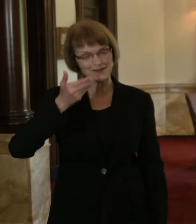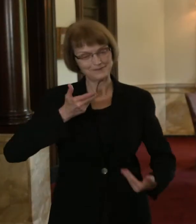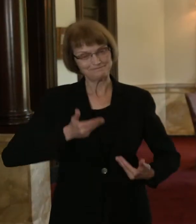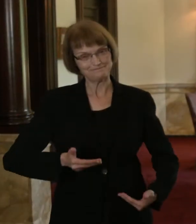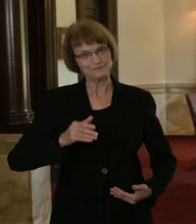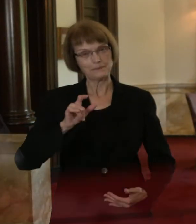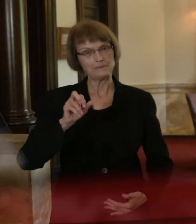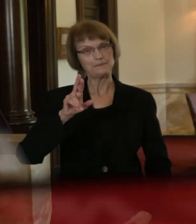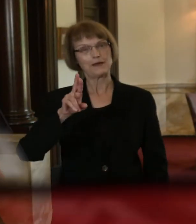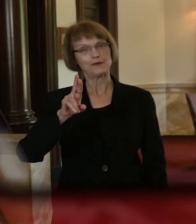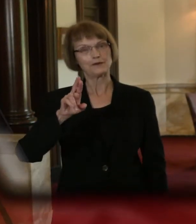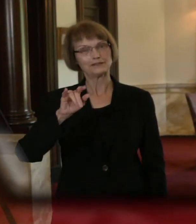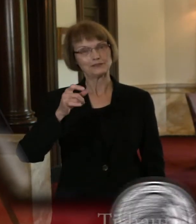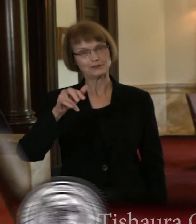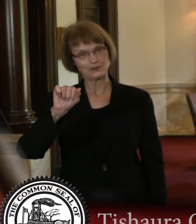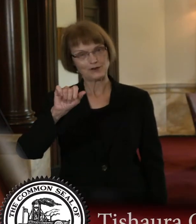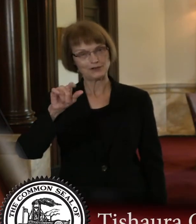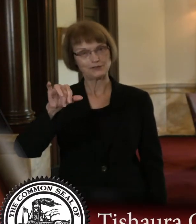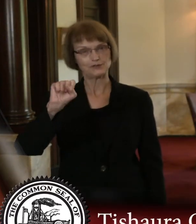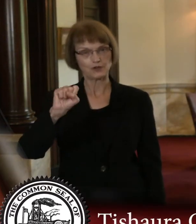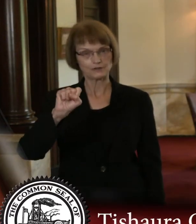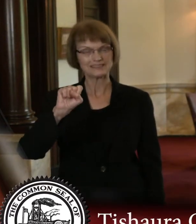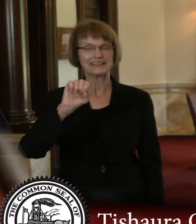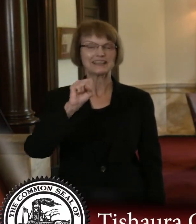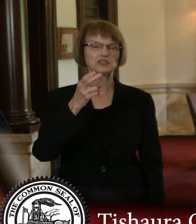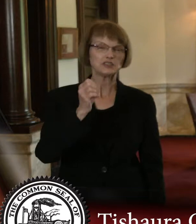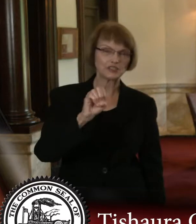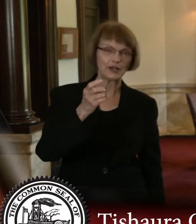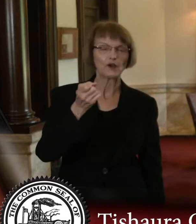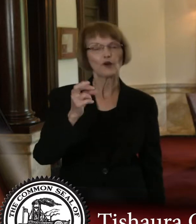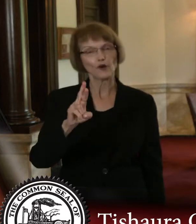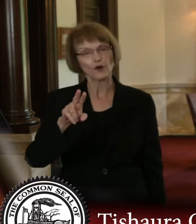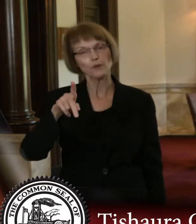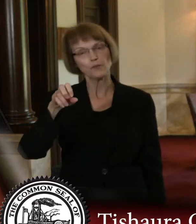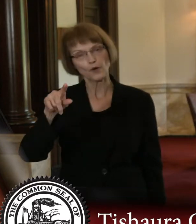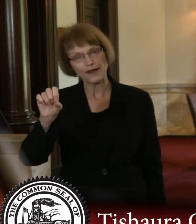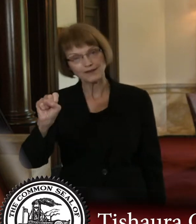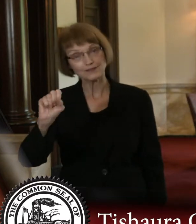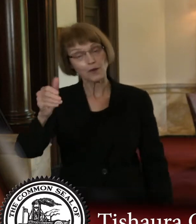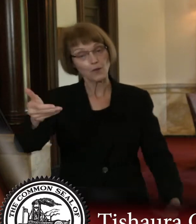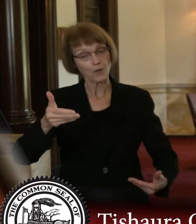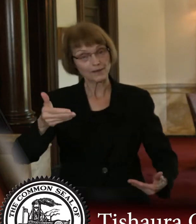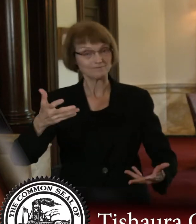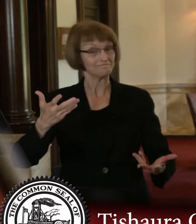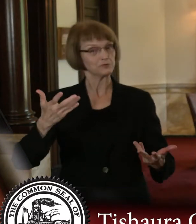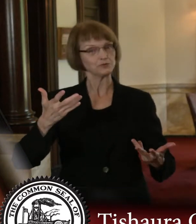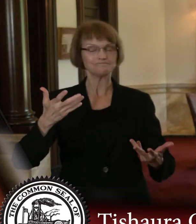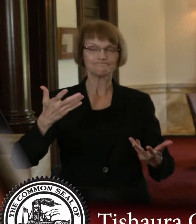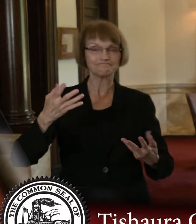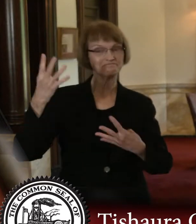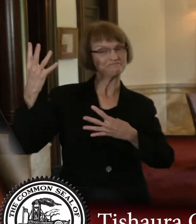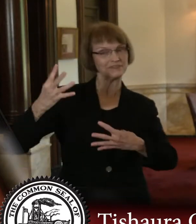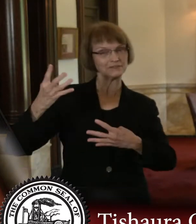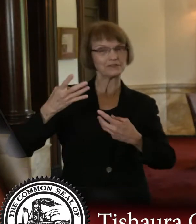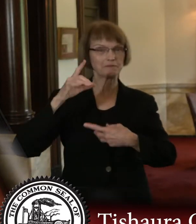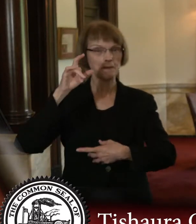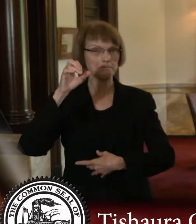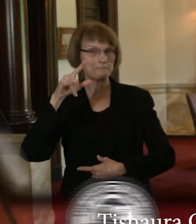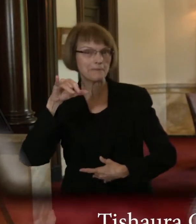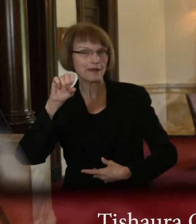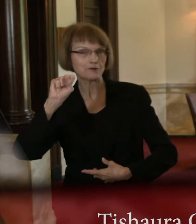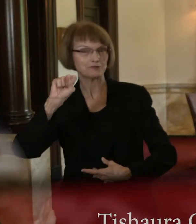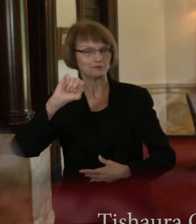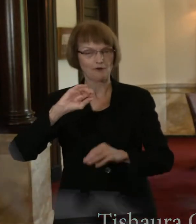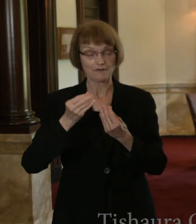Hello, this is Mayor Tishaura Jones. I use the she, her pronouns, and welcome to our next live stream from the mayor's office. I'm excited